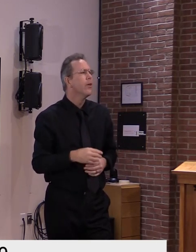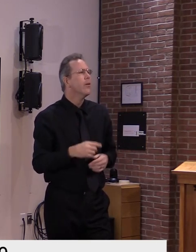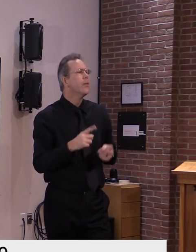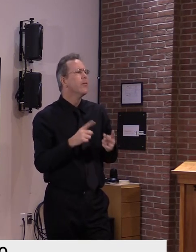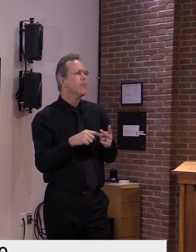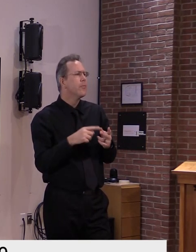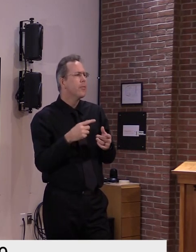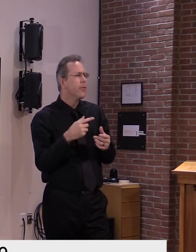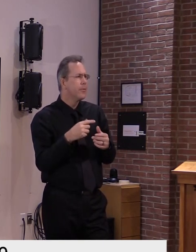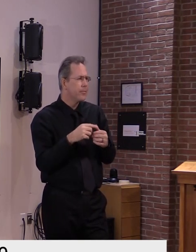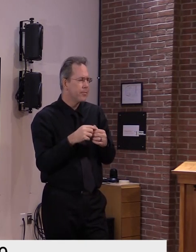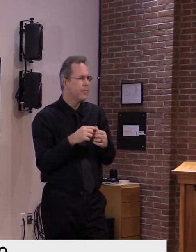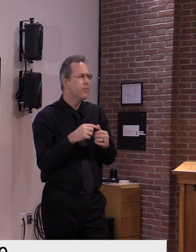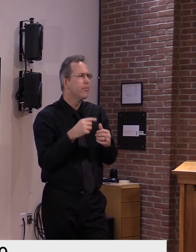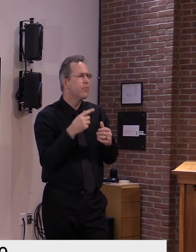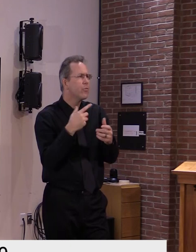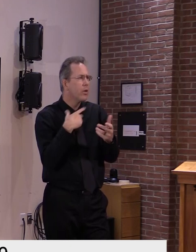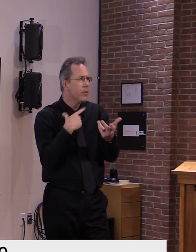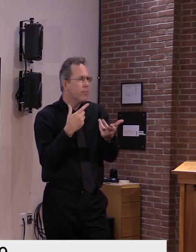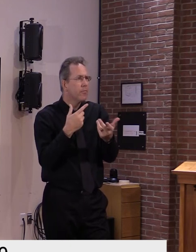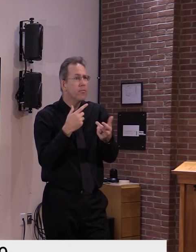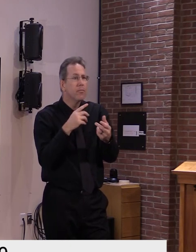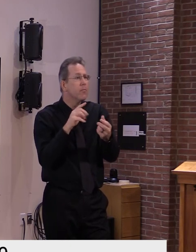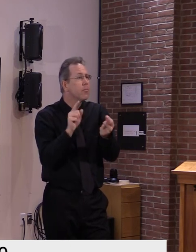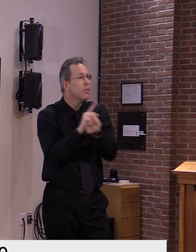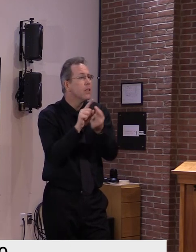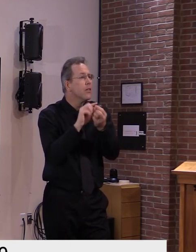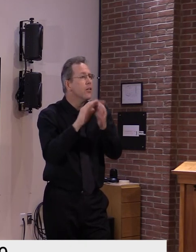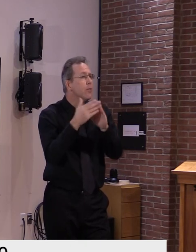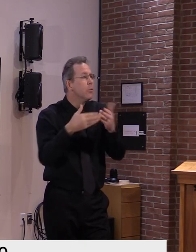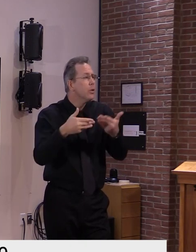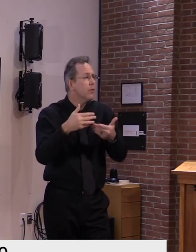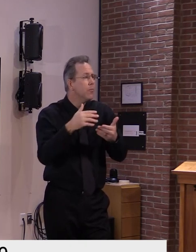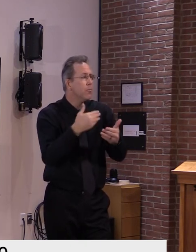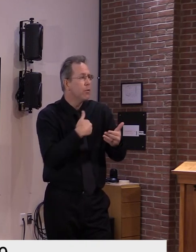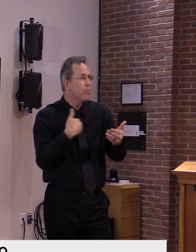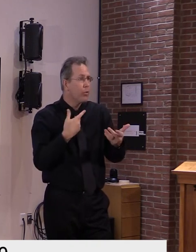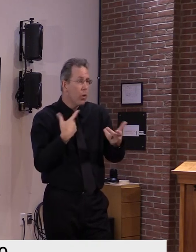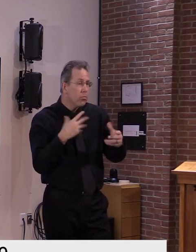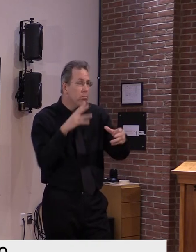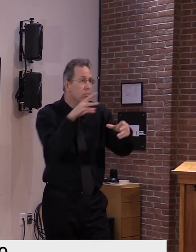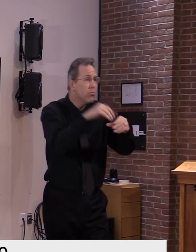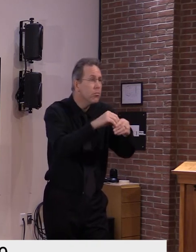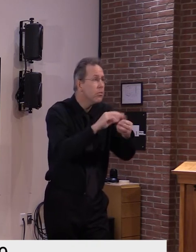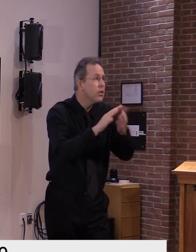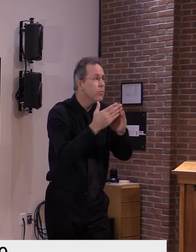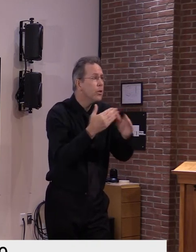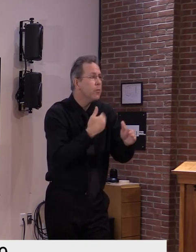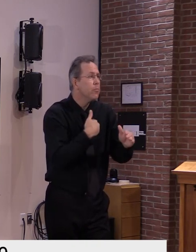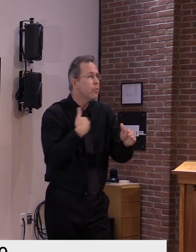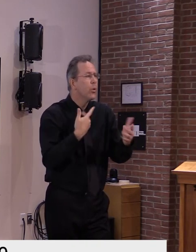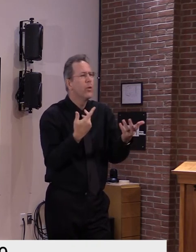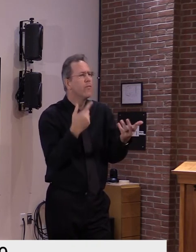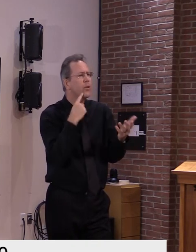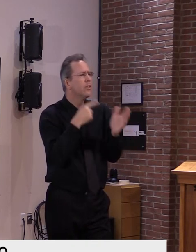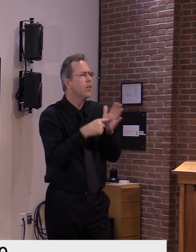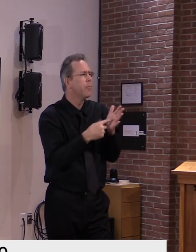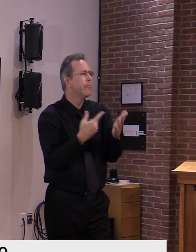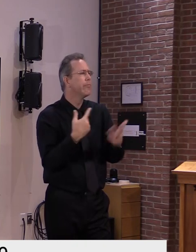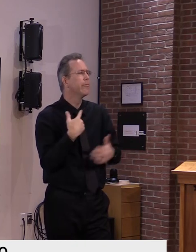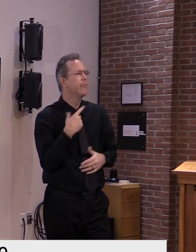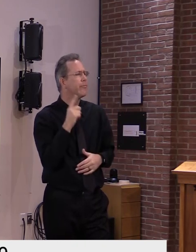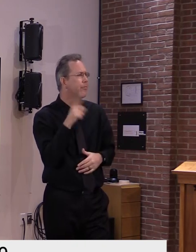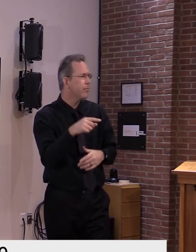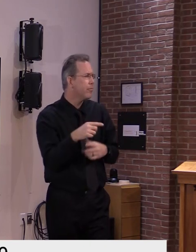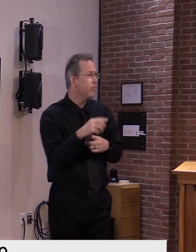very happy to meet with the communities of any county where we're seeing some situations